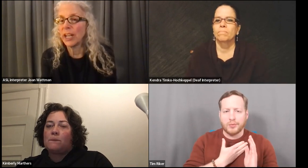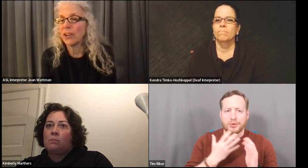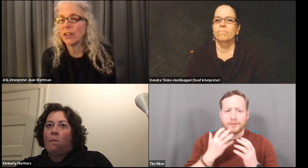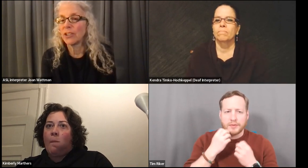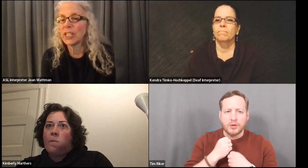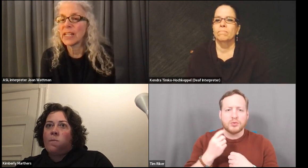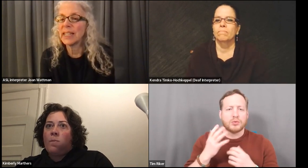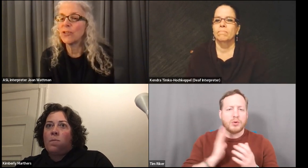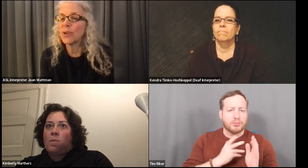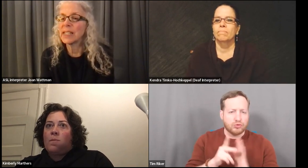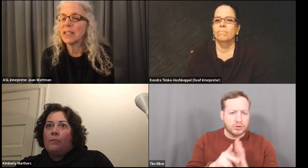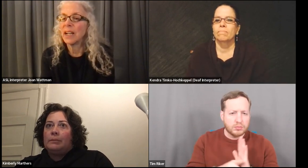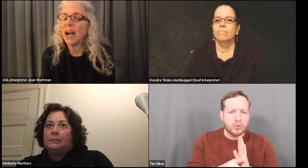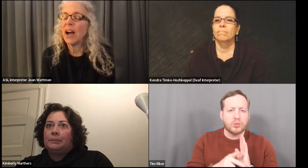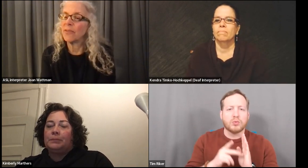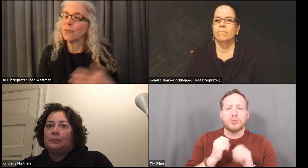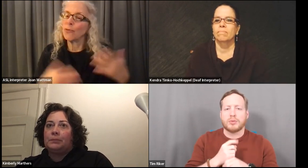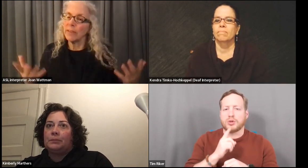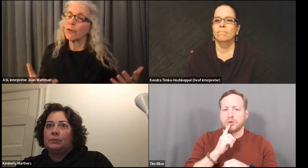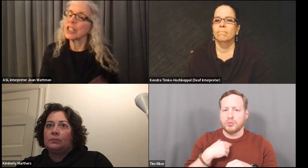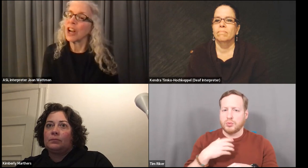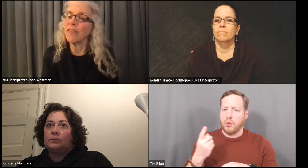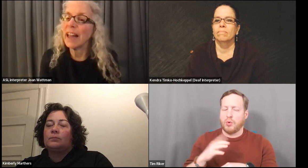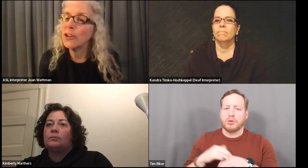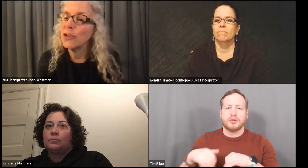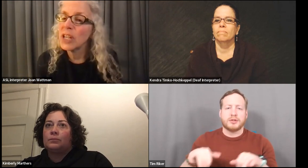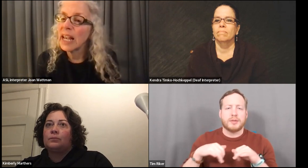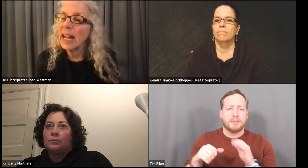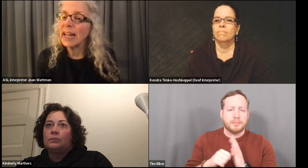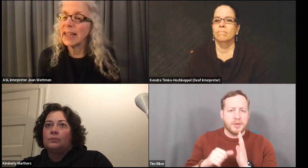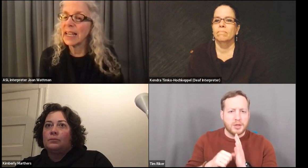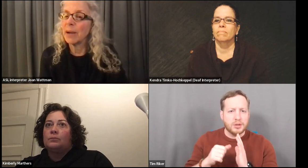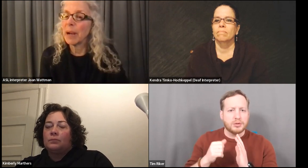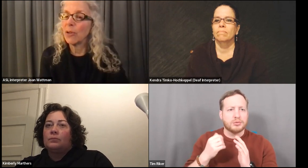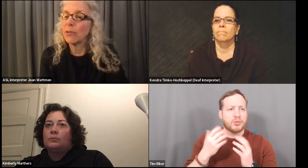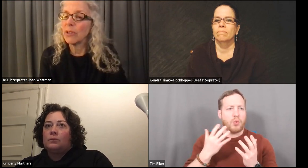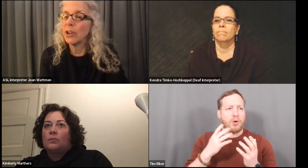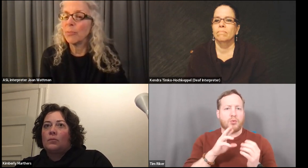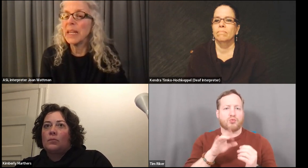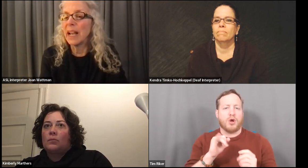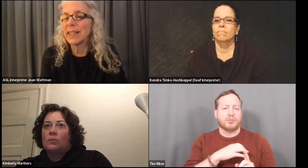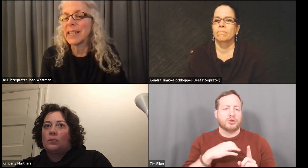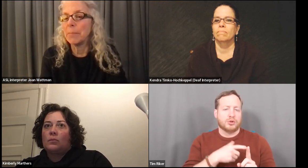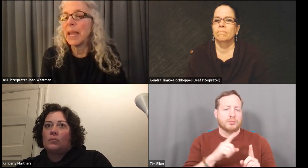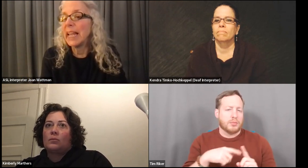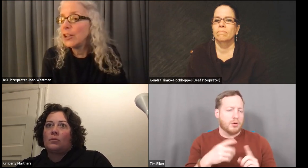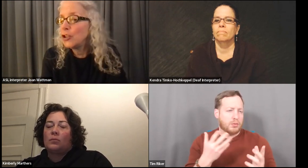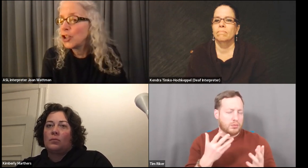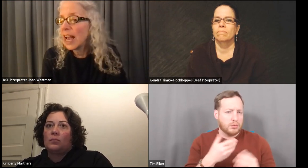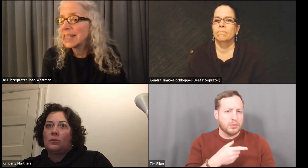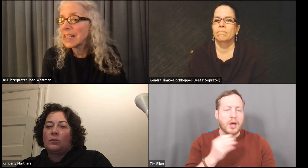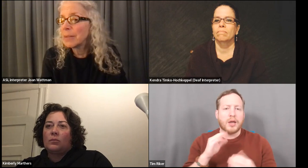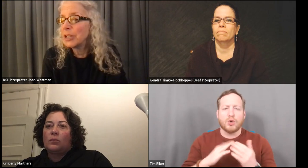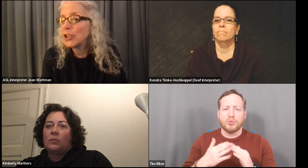being chair, just in the interest of reinforcing our values and thinking about, being on the same